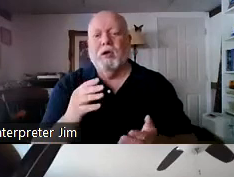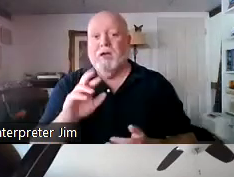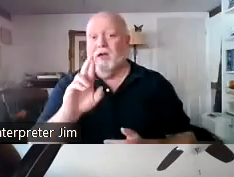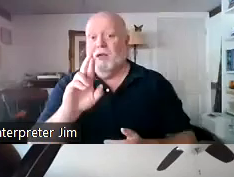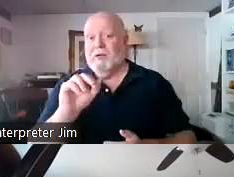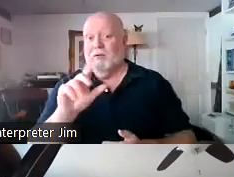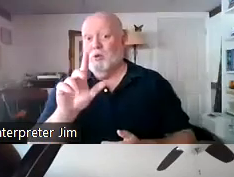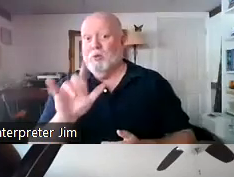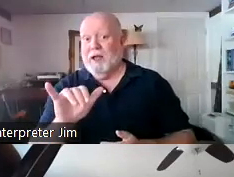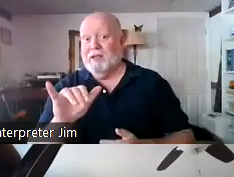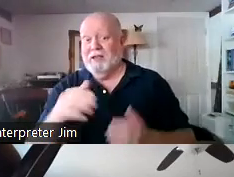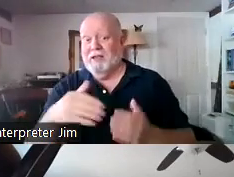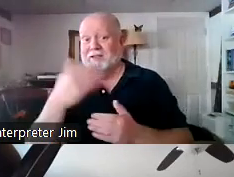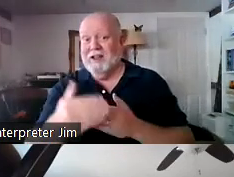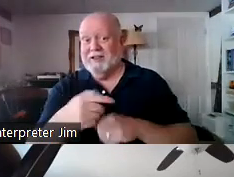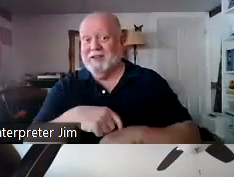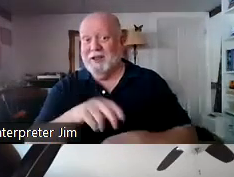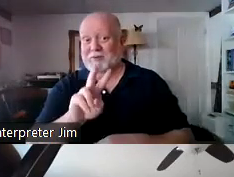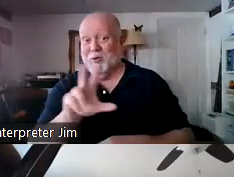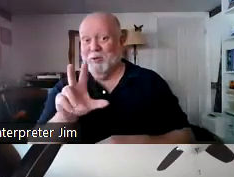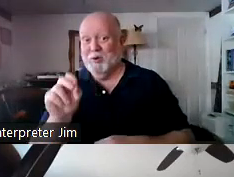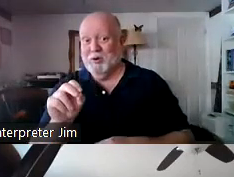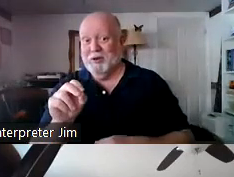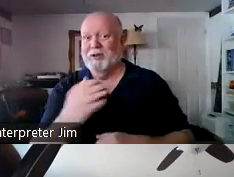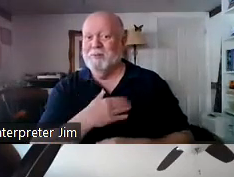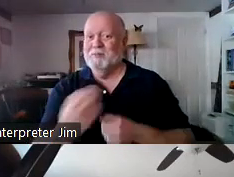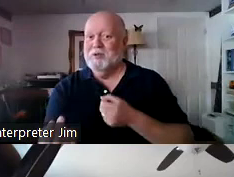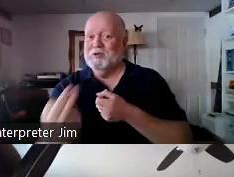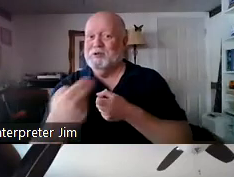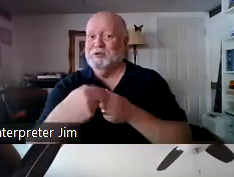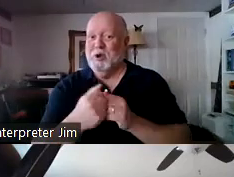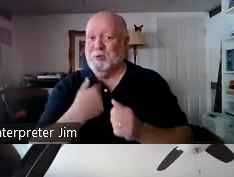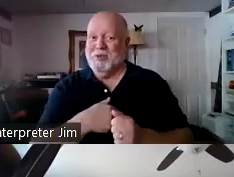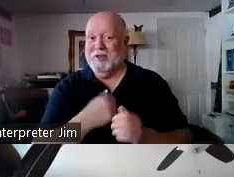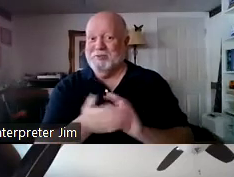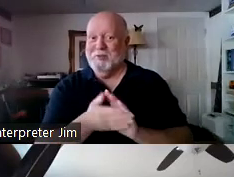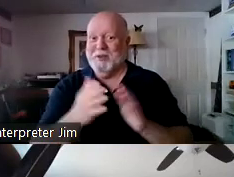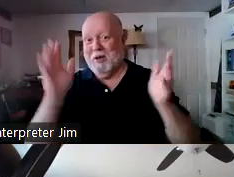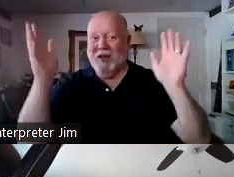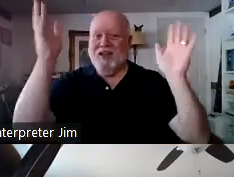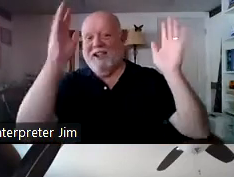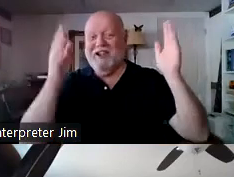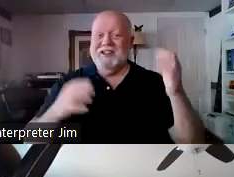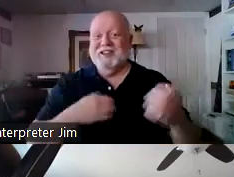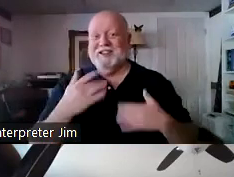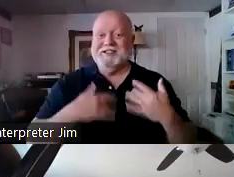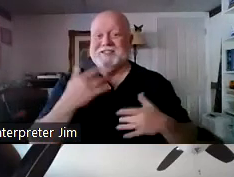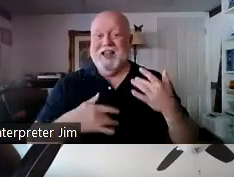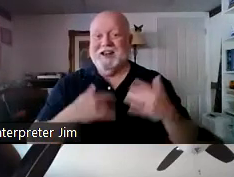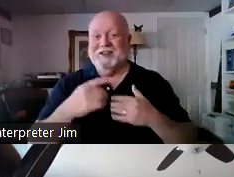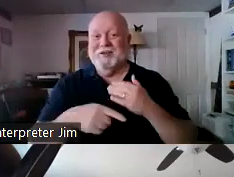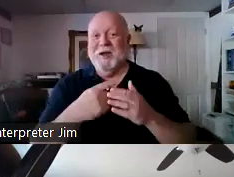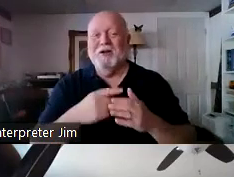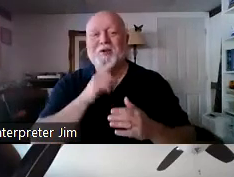up next at 2:30. Please join us as we get hyped and energetic about truly shining a